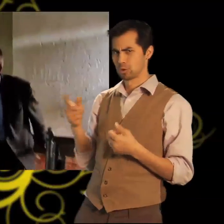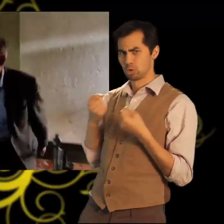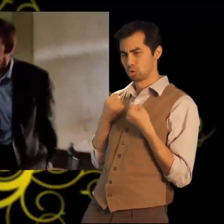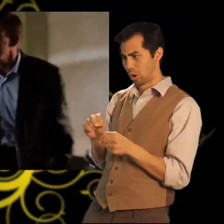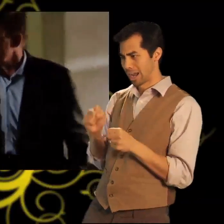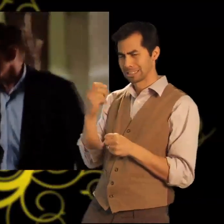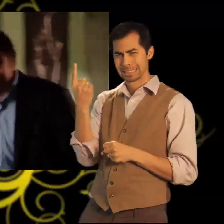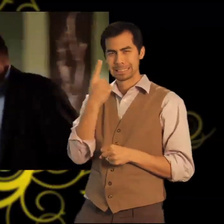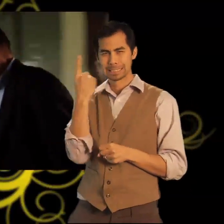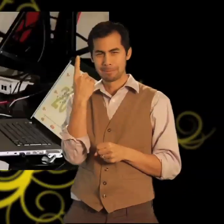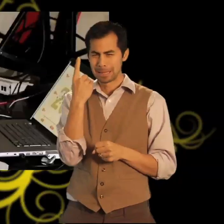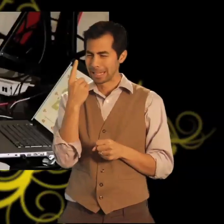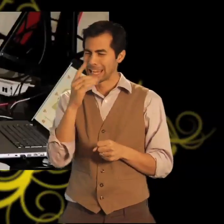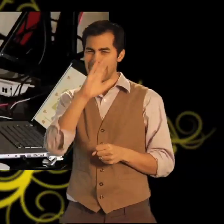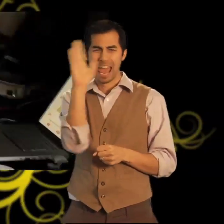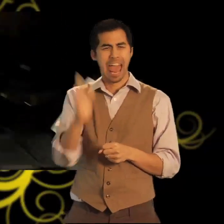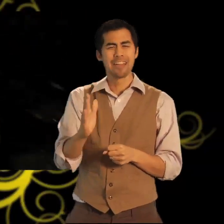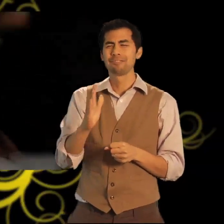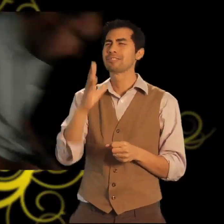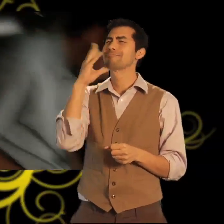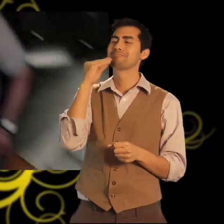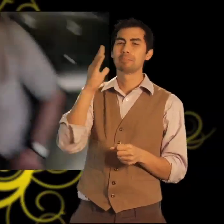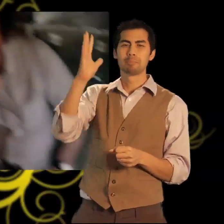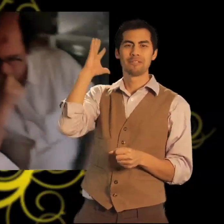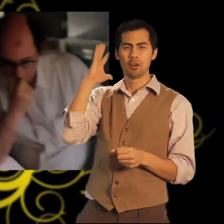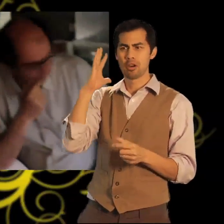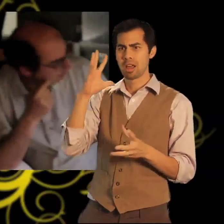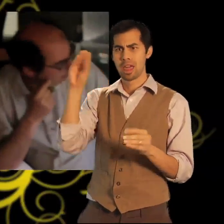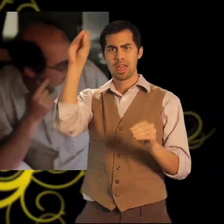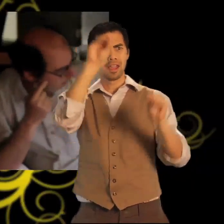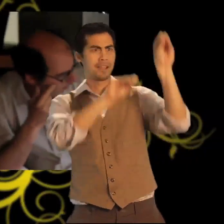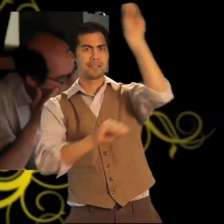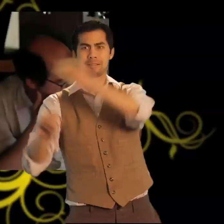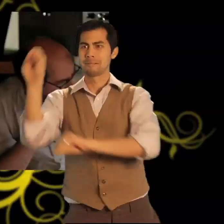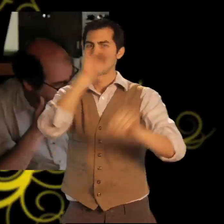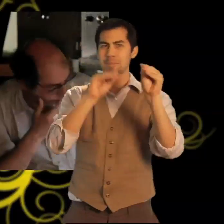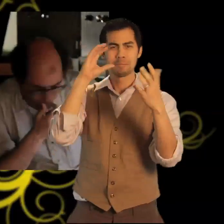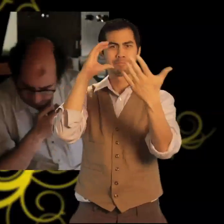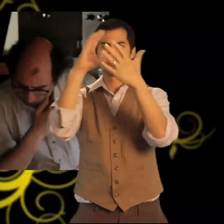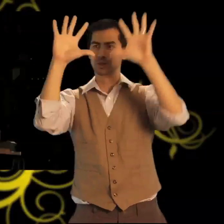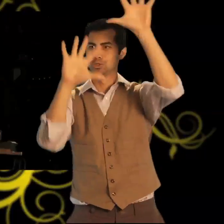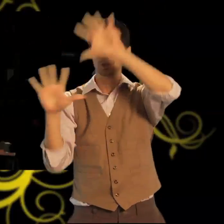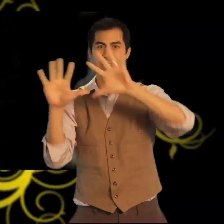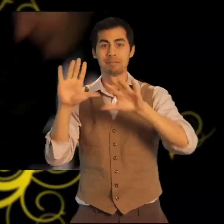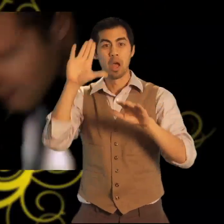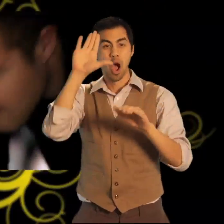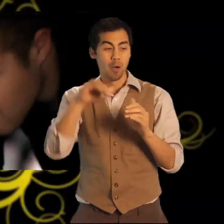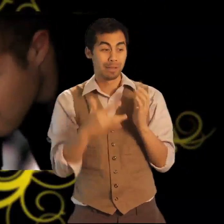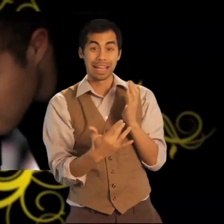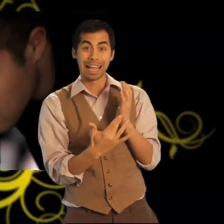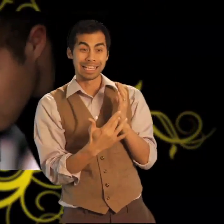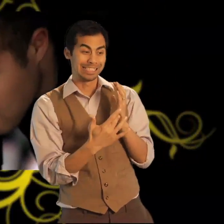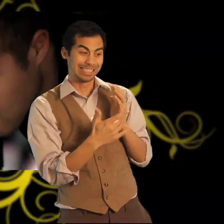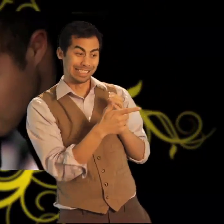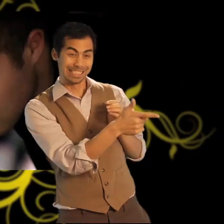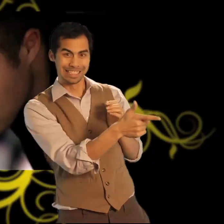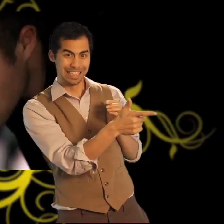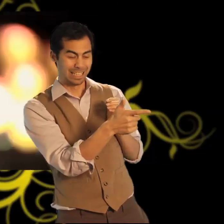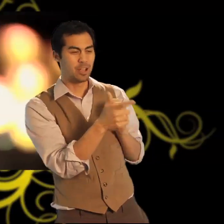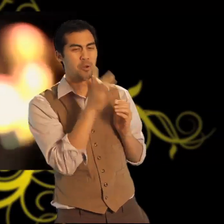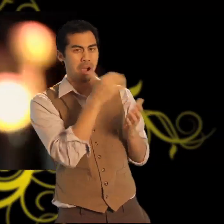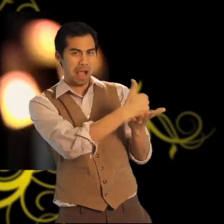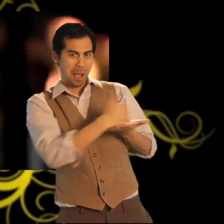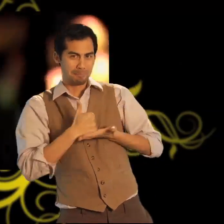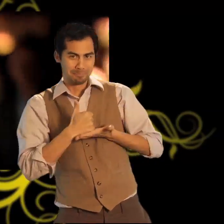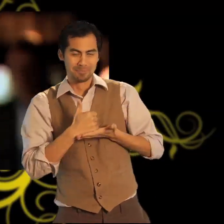I've never done before. Animating the data in real space, with a bit of technical assistance from the crew.